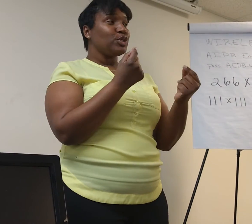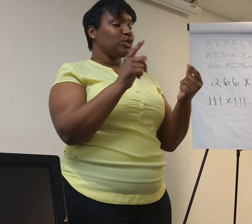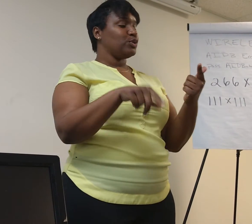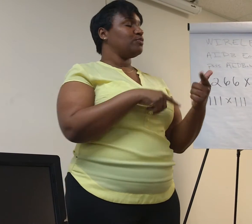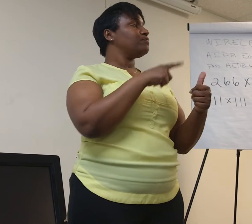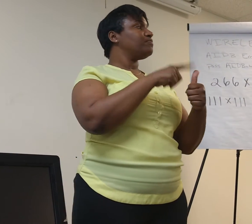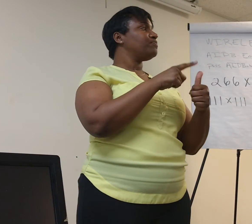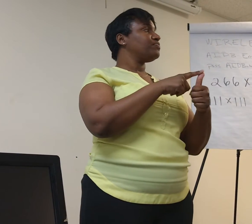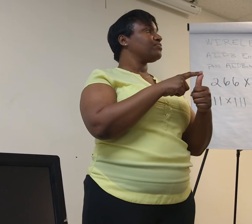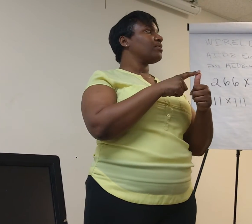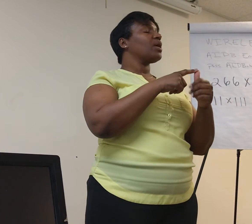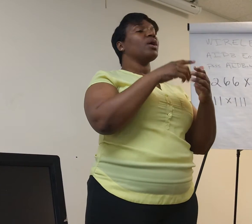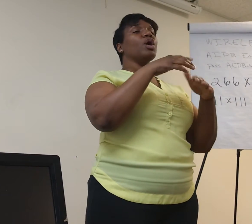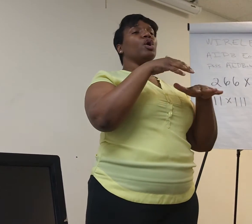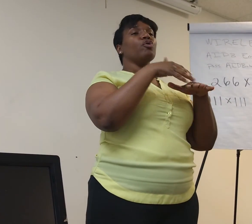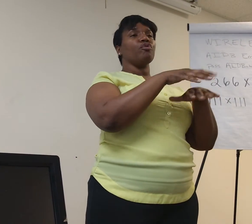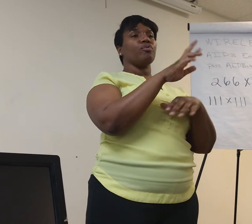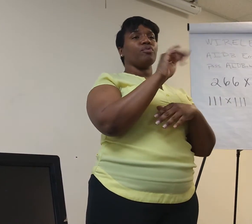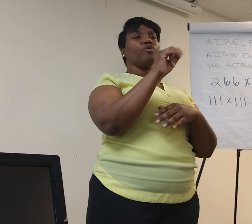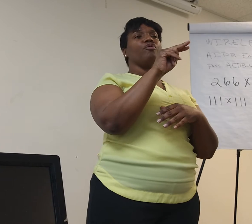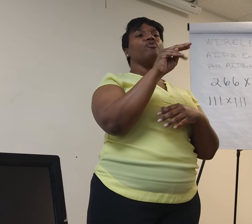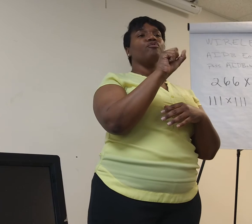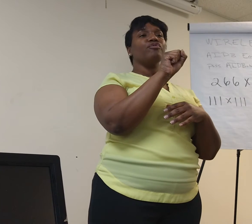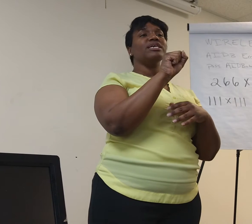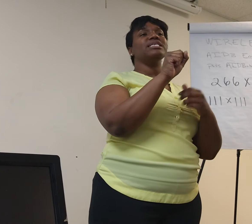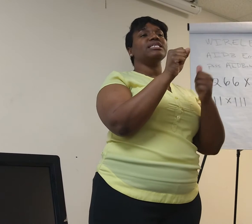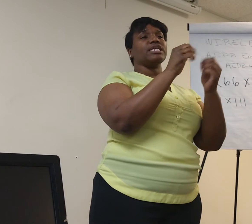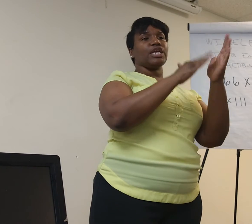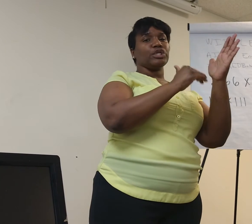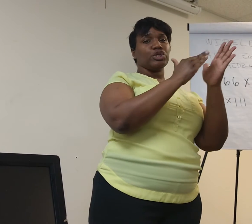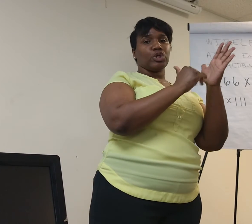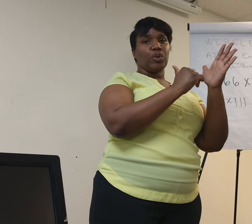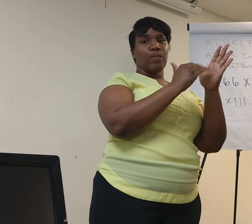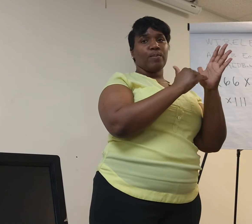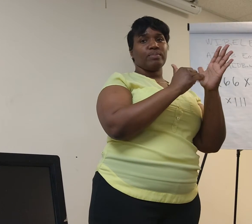Then what we're going to do? Wash them. Rinse.